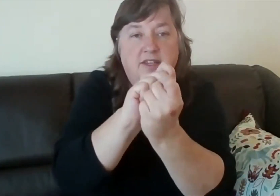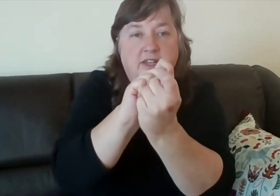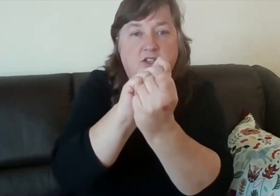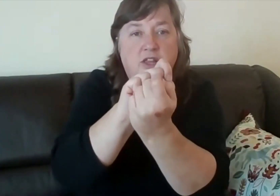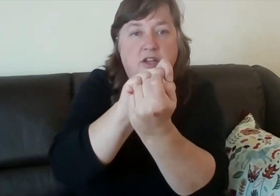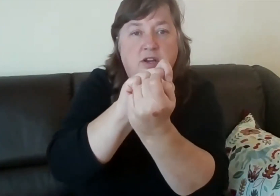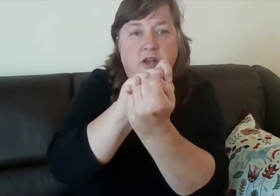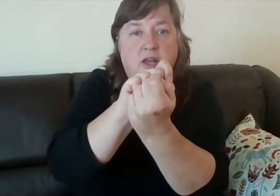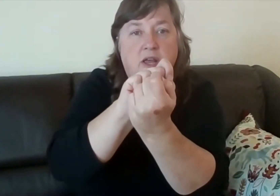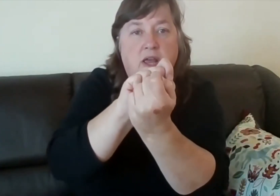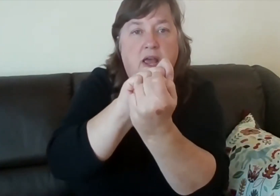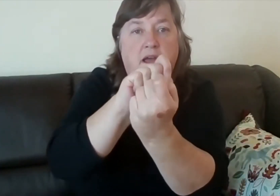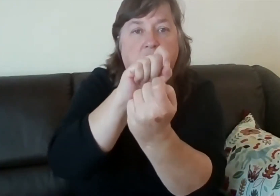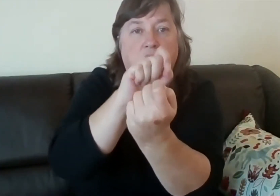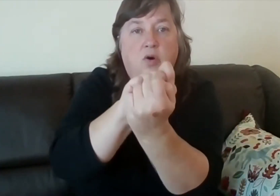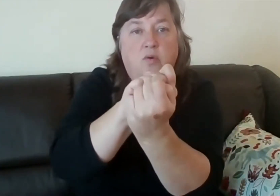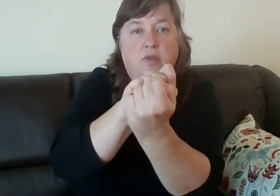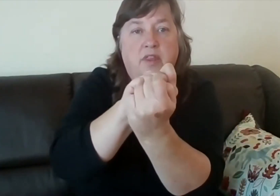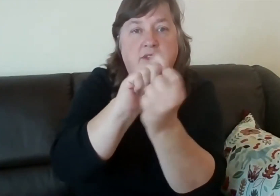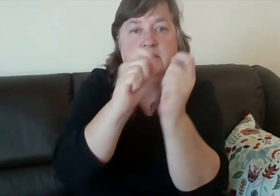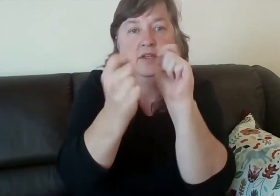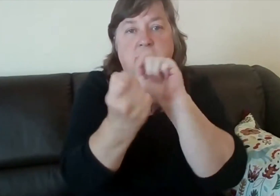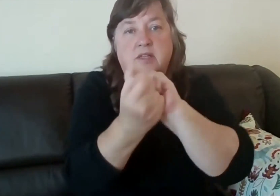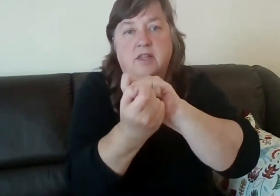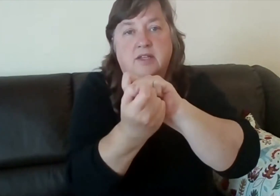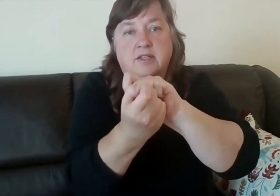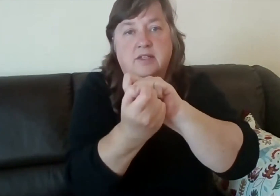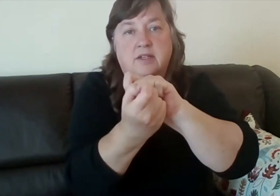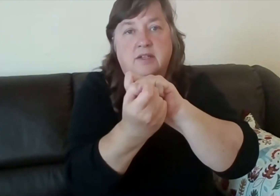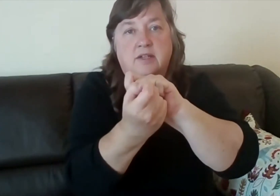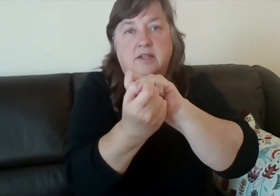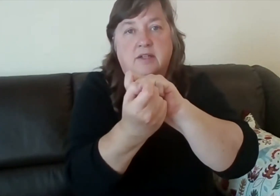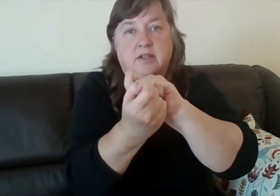each other, and you go this to this.